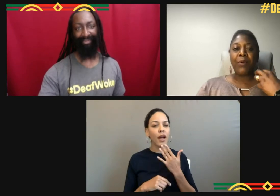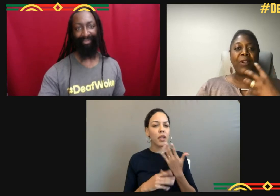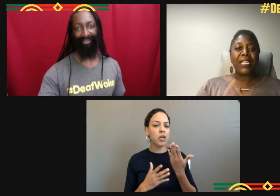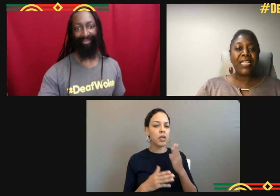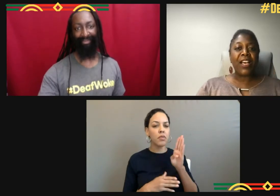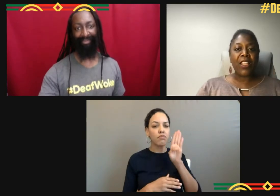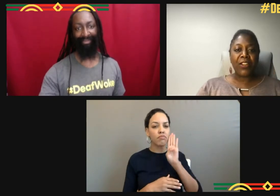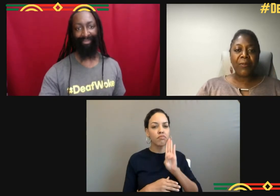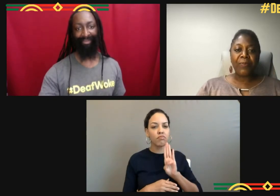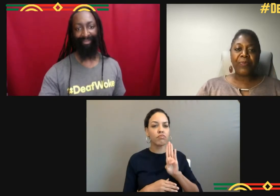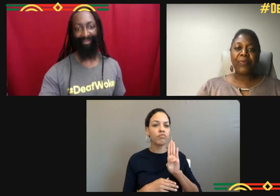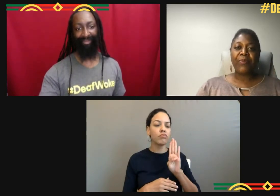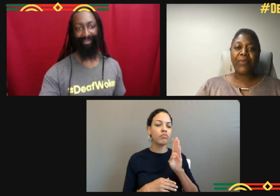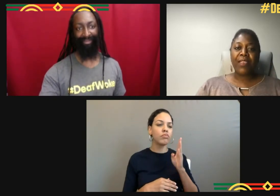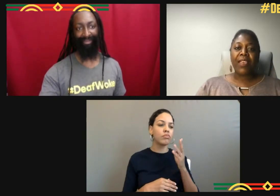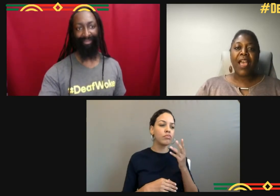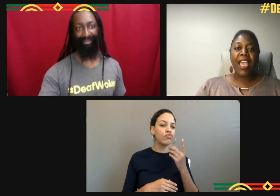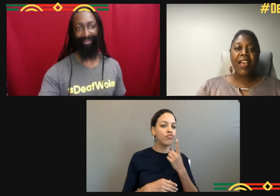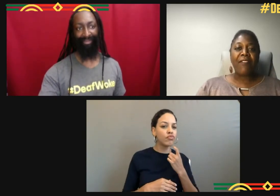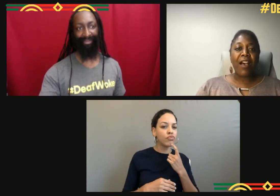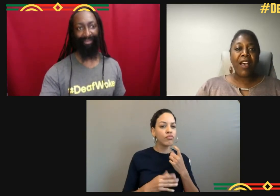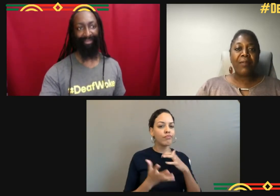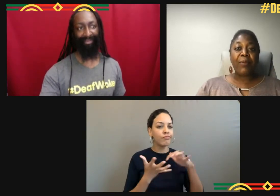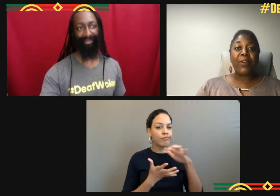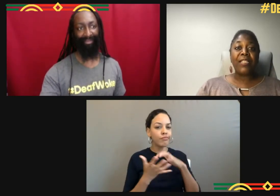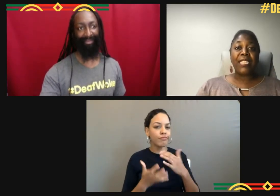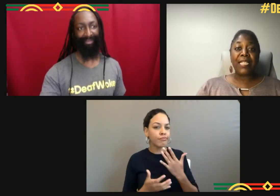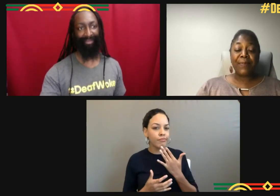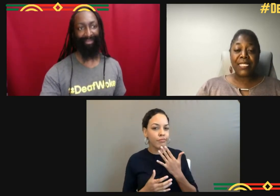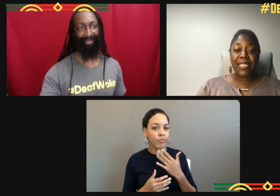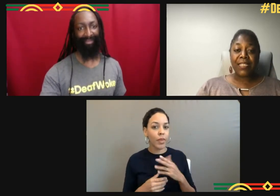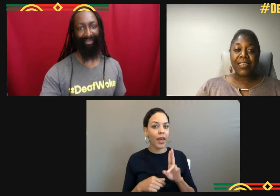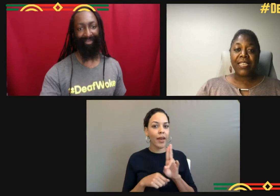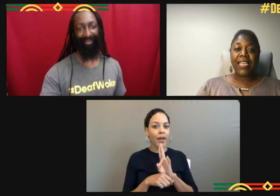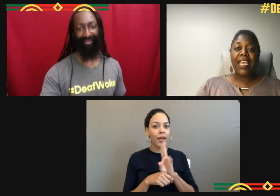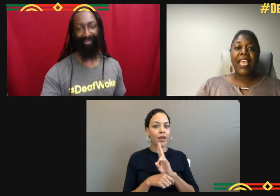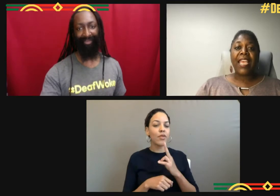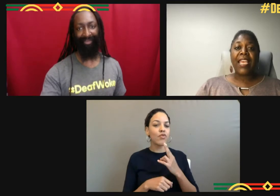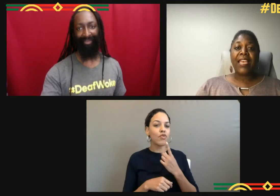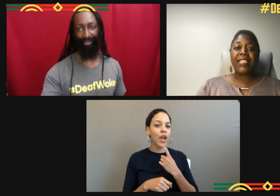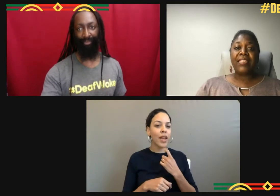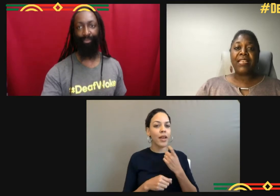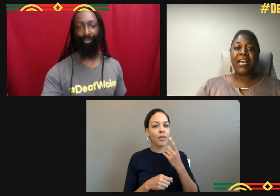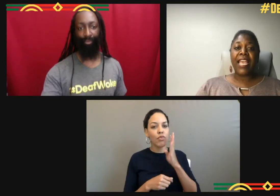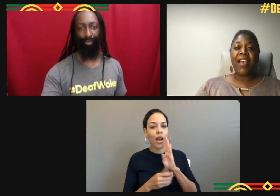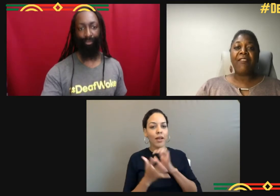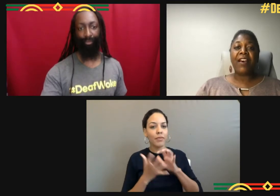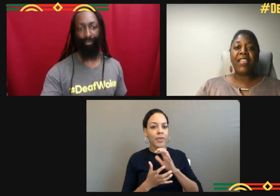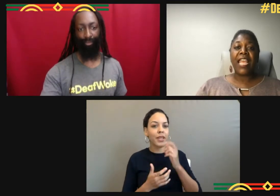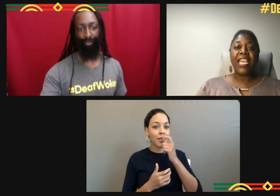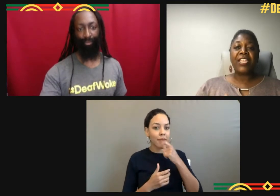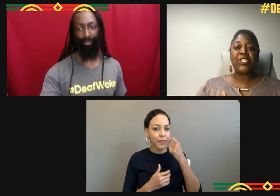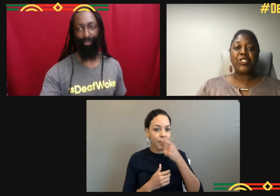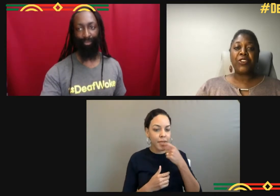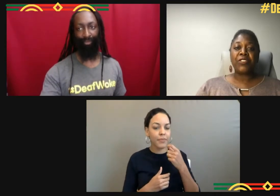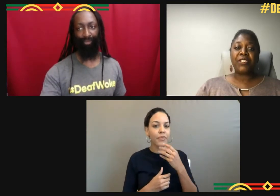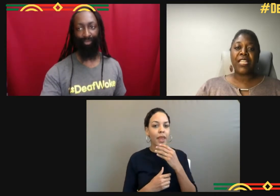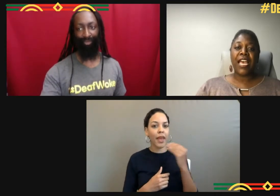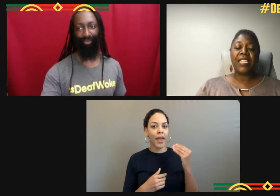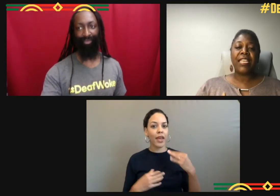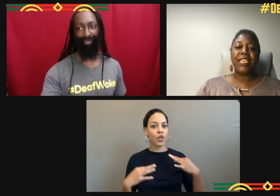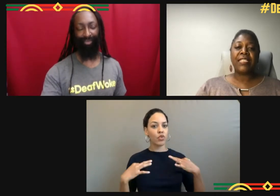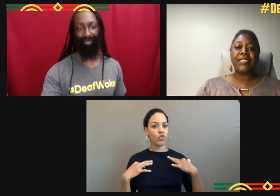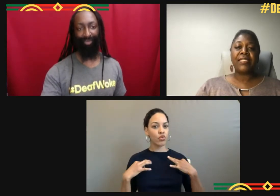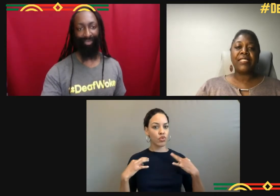bronze burgundy color. I have on burgundy lipstick, and I have on a